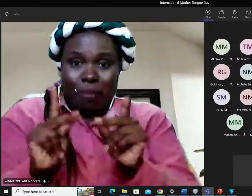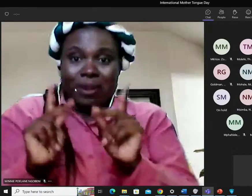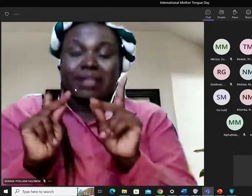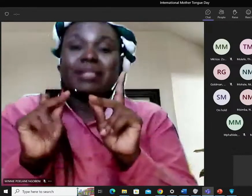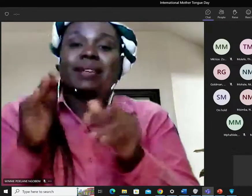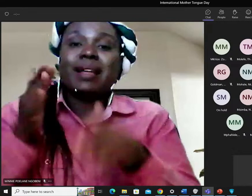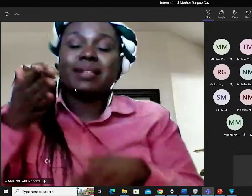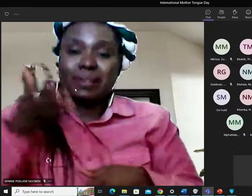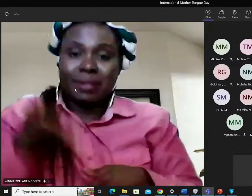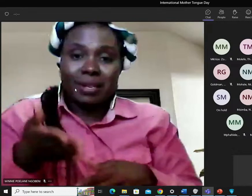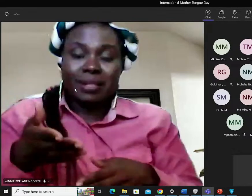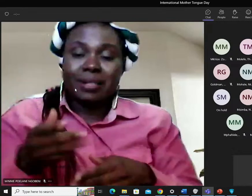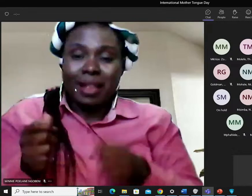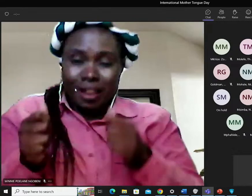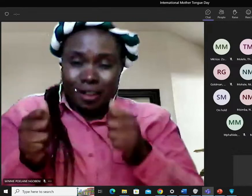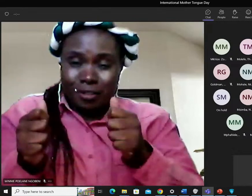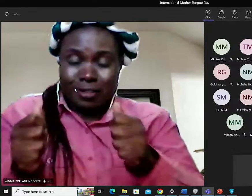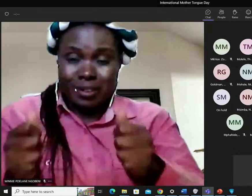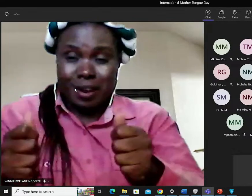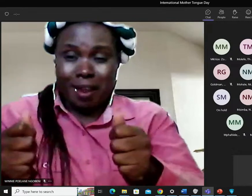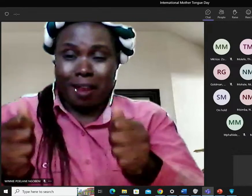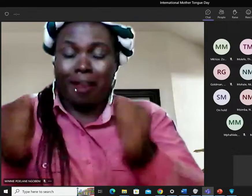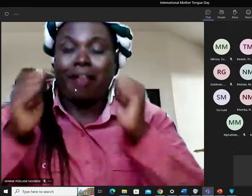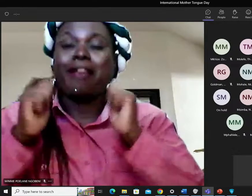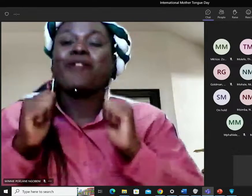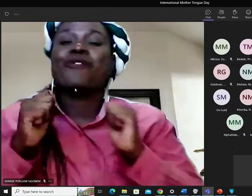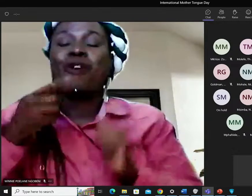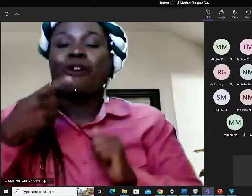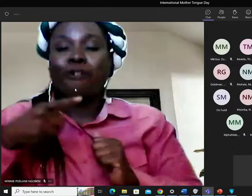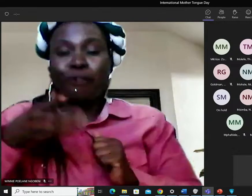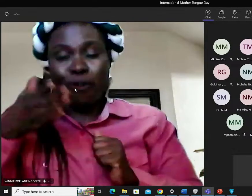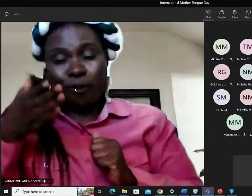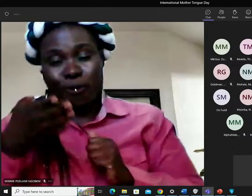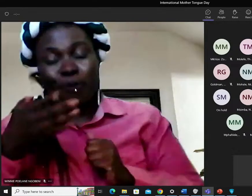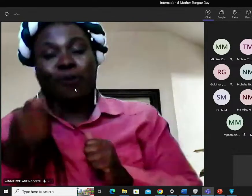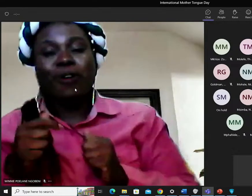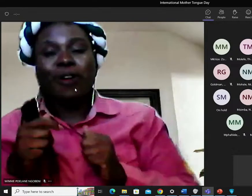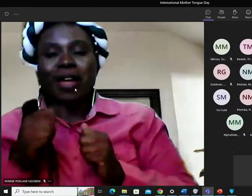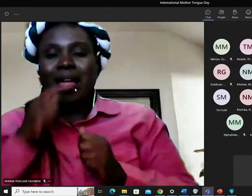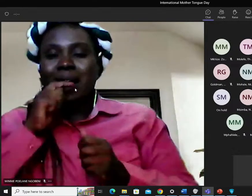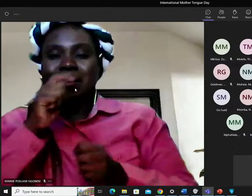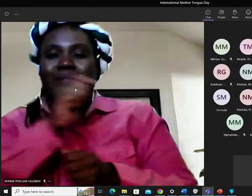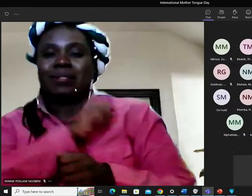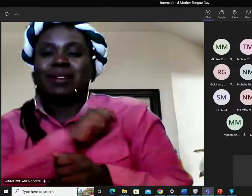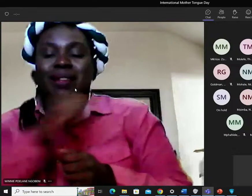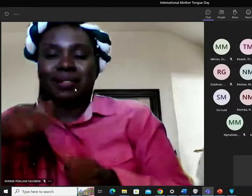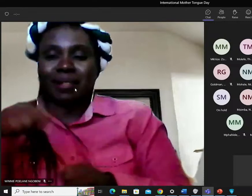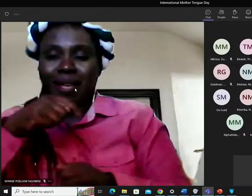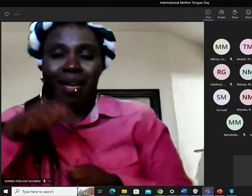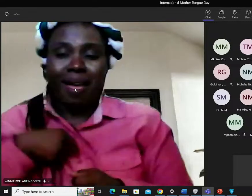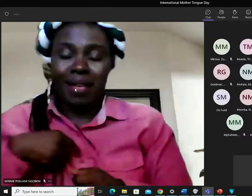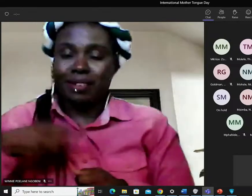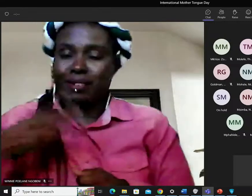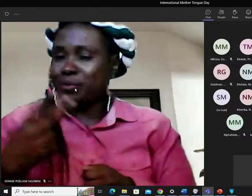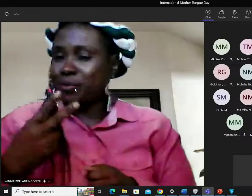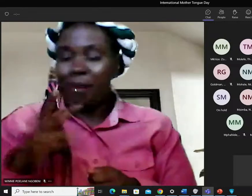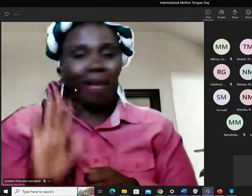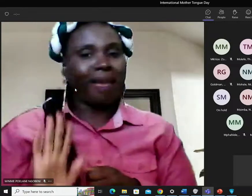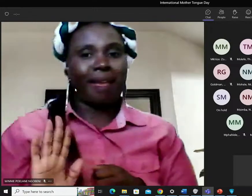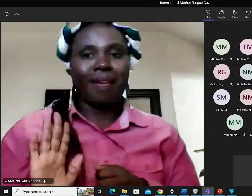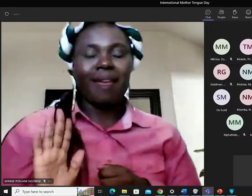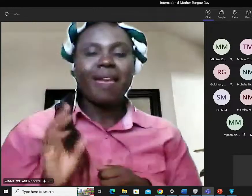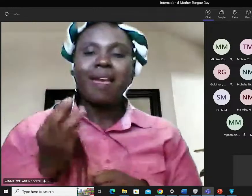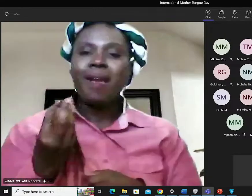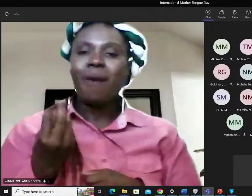to drive this vehicle for you, trusting us with that. And we were not only the two of us. We also